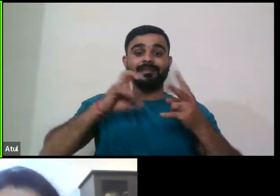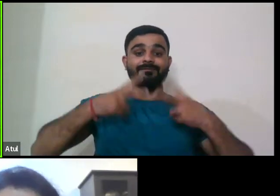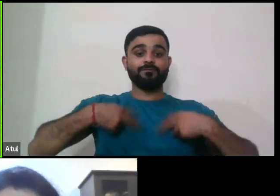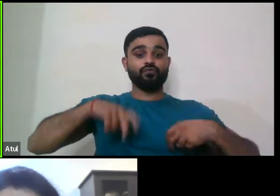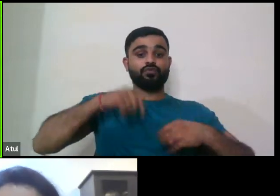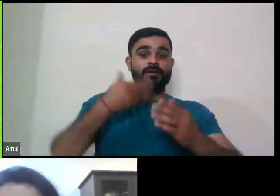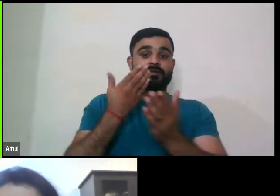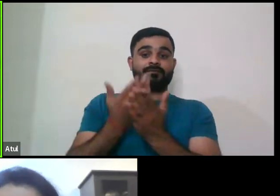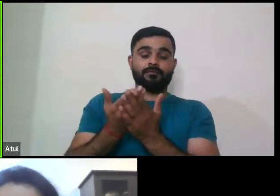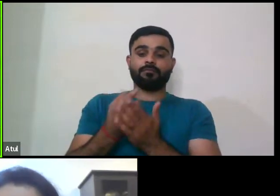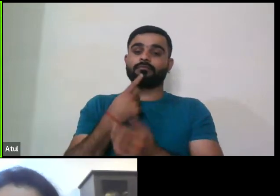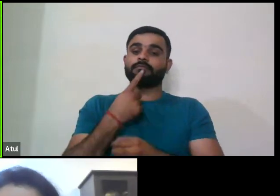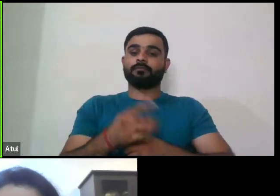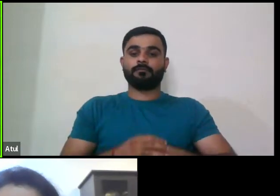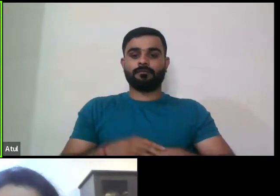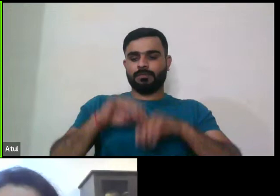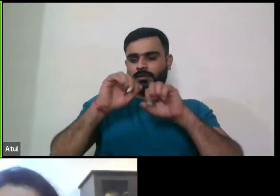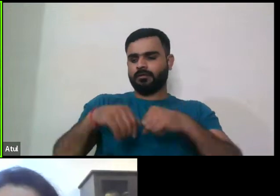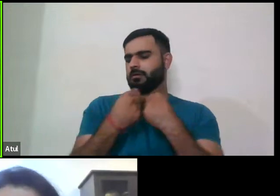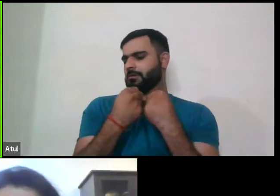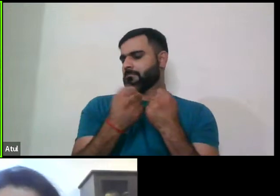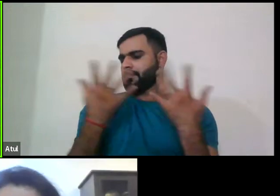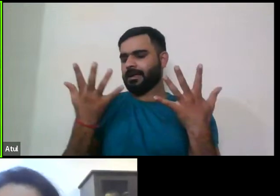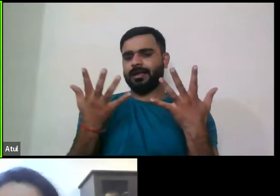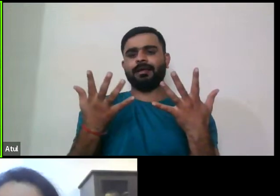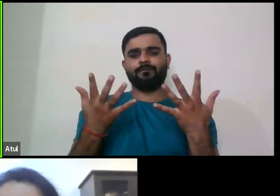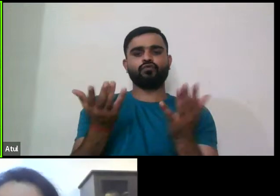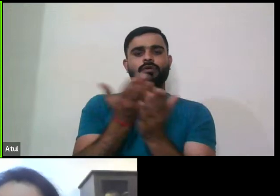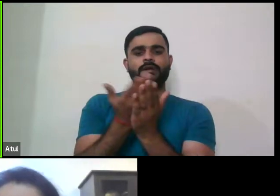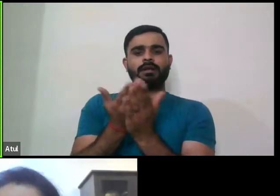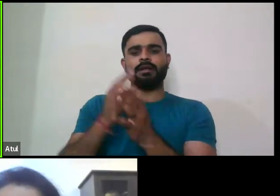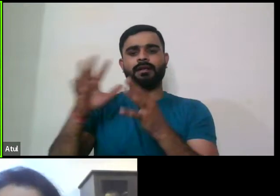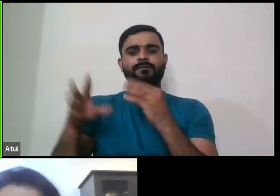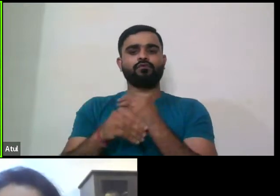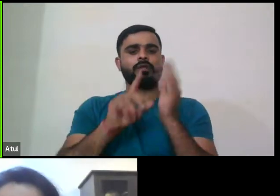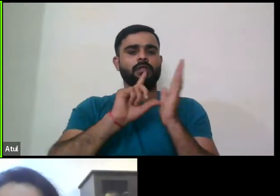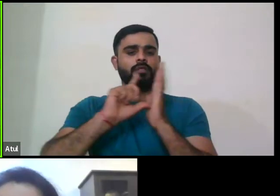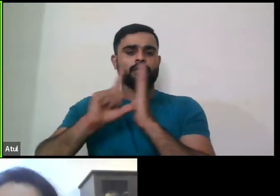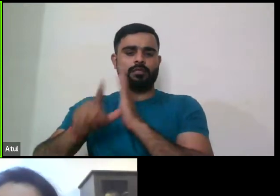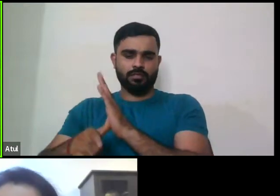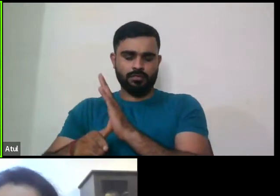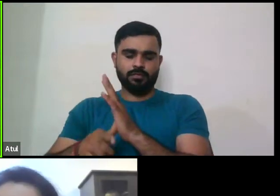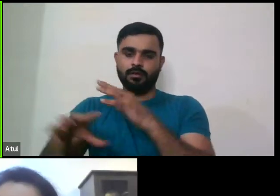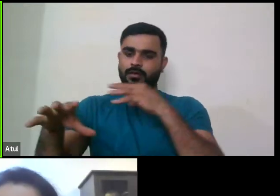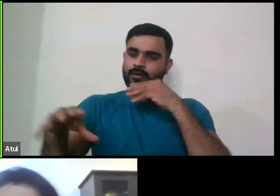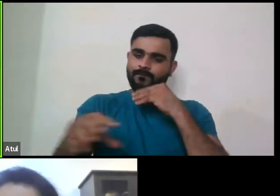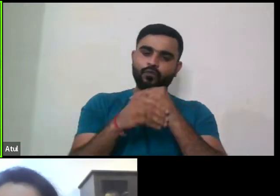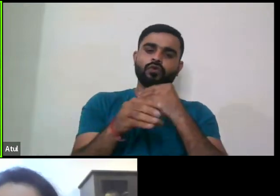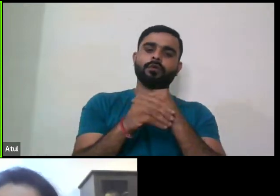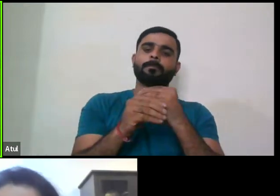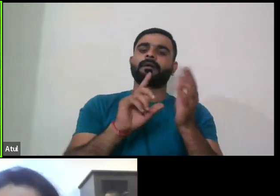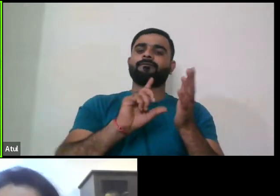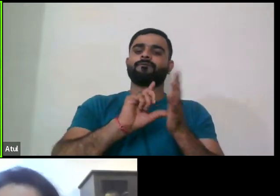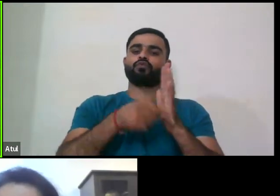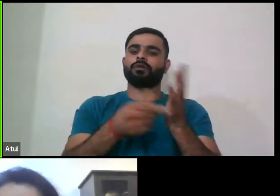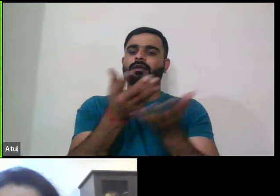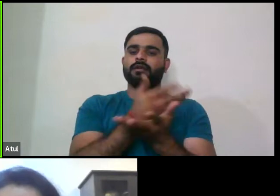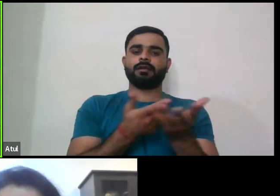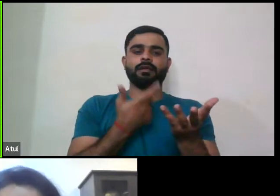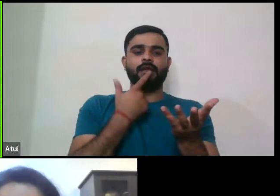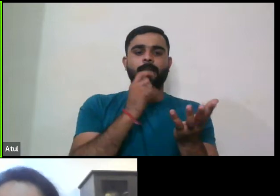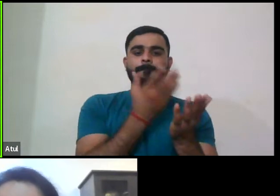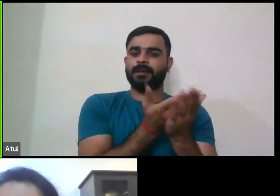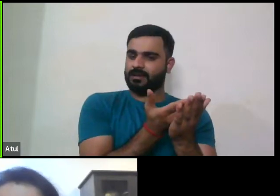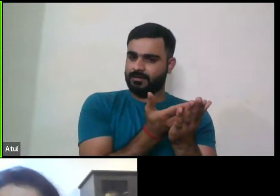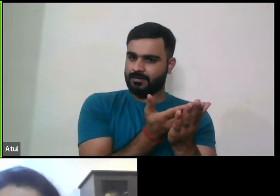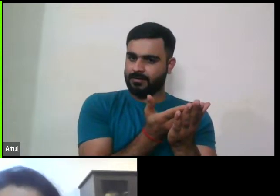by saying that we hmm, have so many cases and all cases are delayed, and this is just adding to the delay of cases. So in